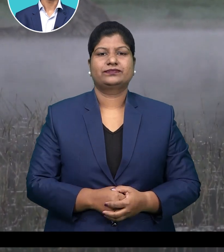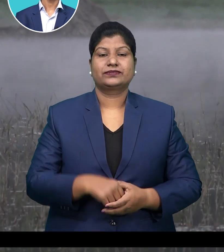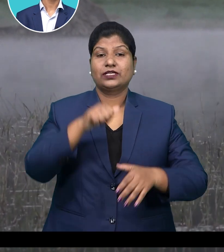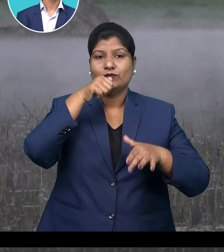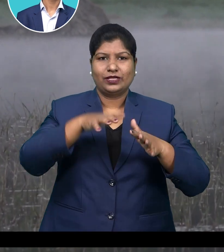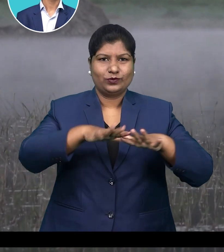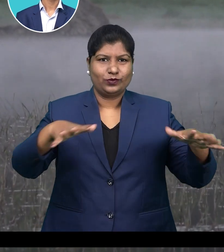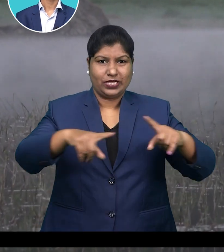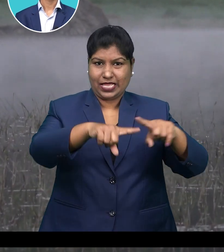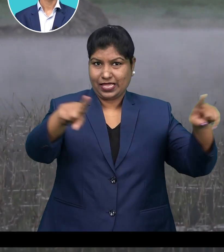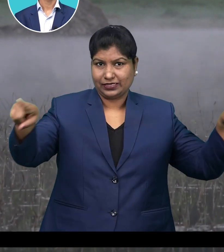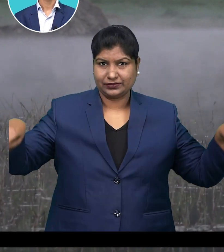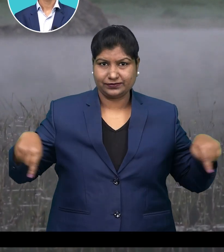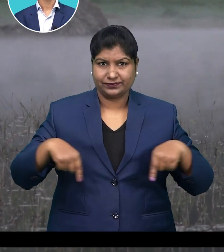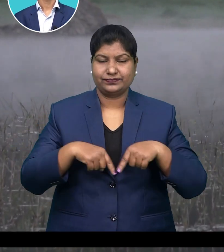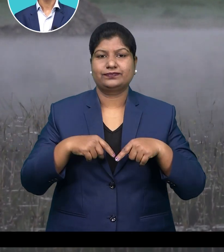lakes,